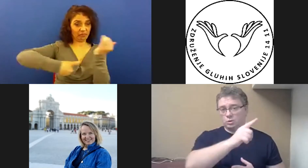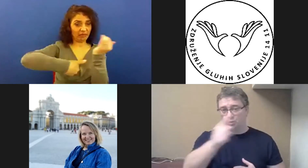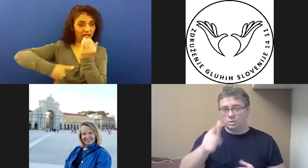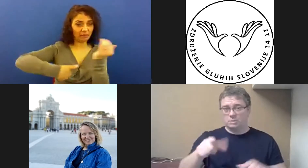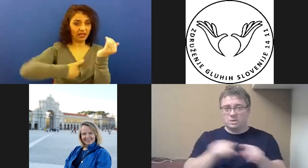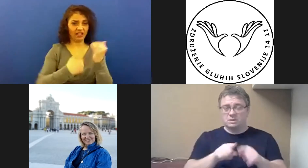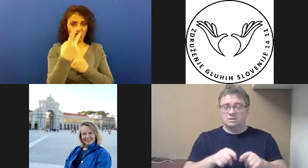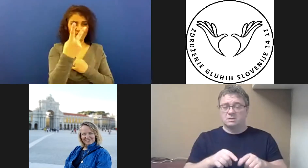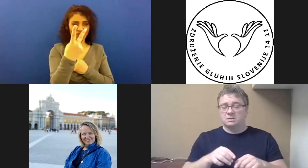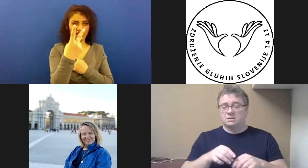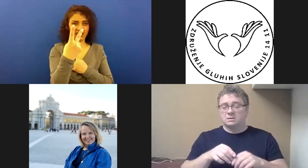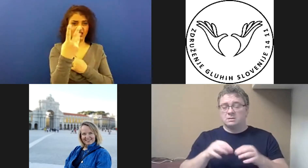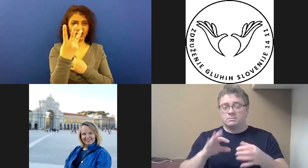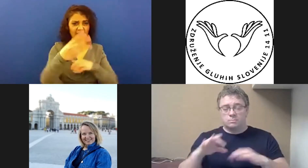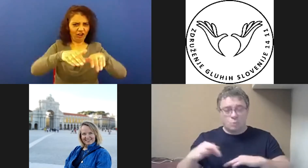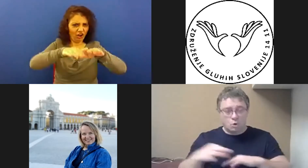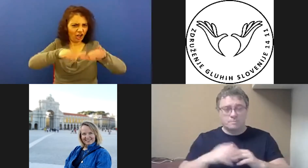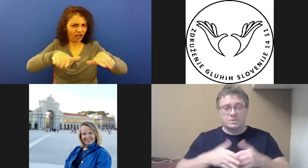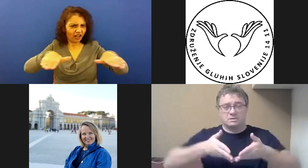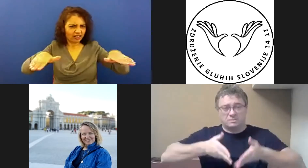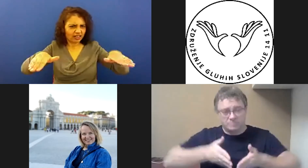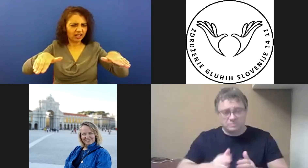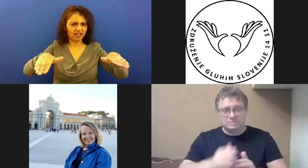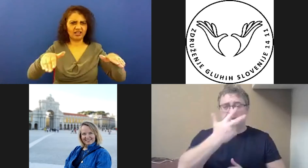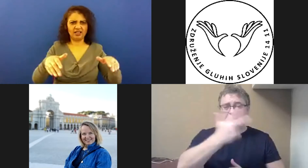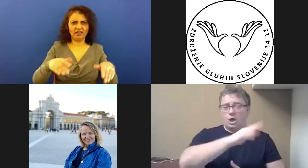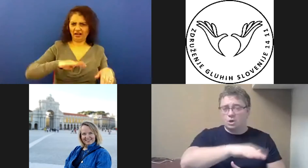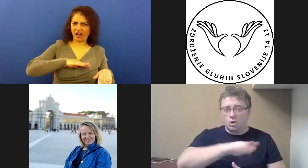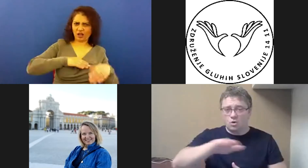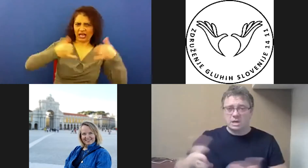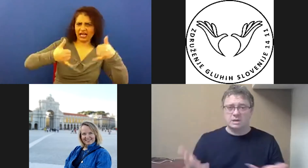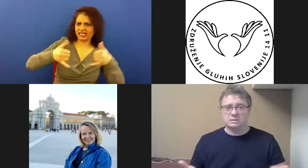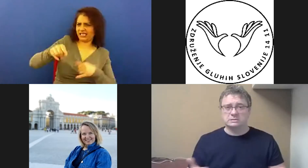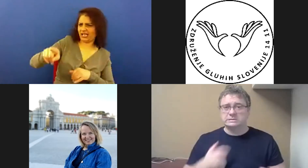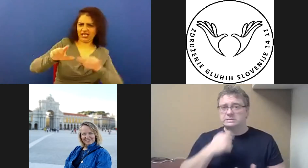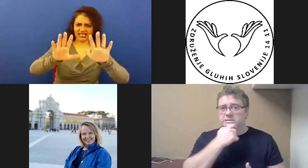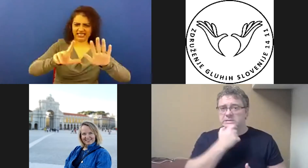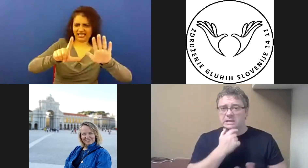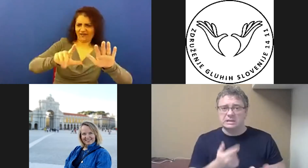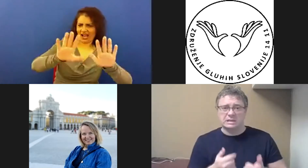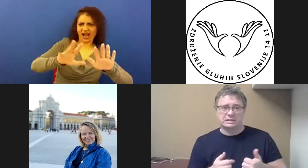out of school, got married, had children, babies, 2, 3.